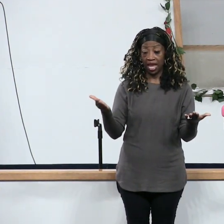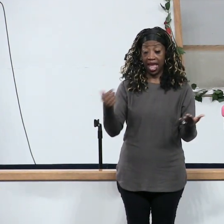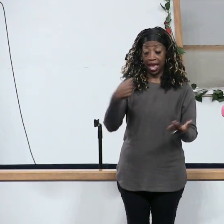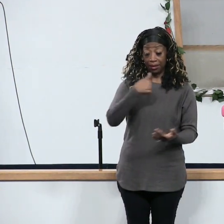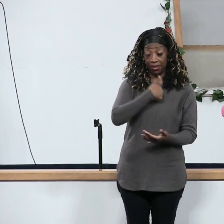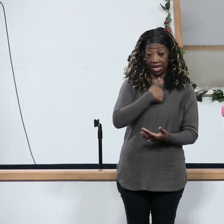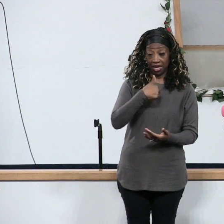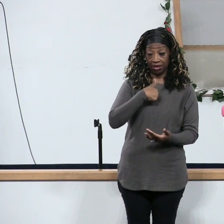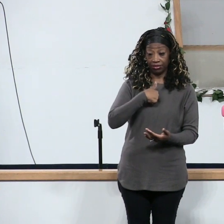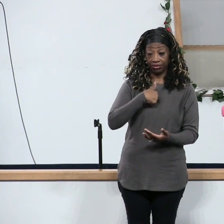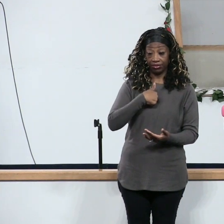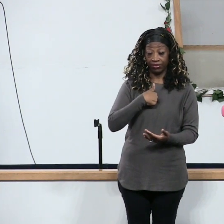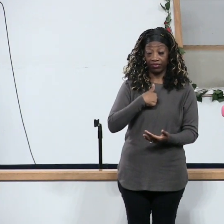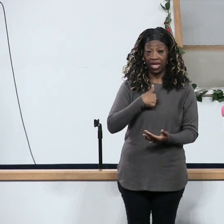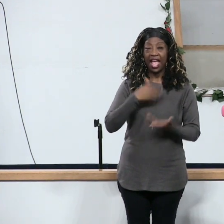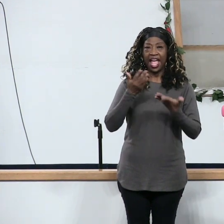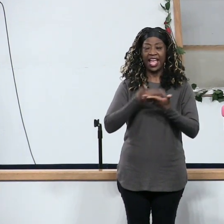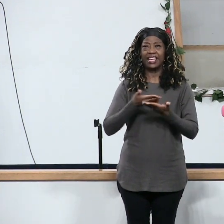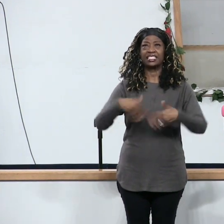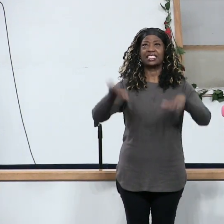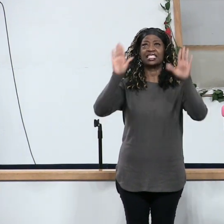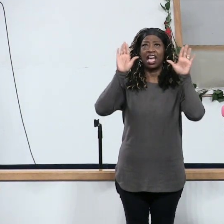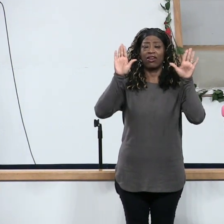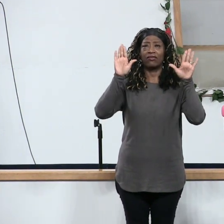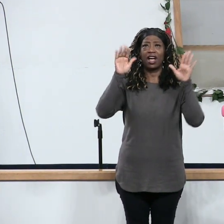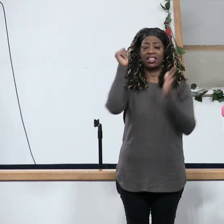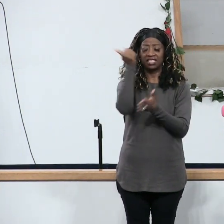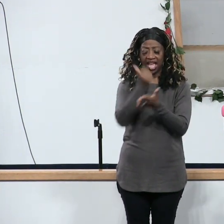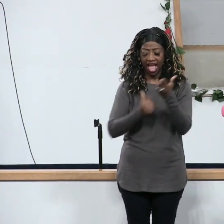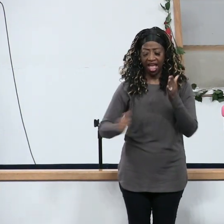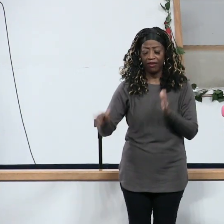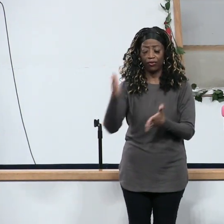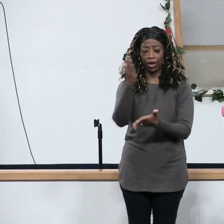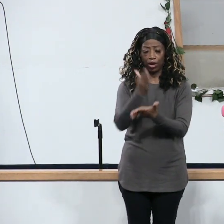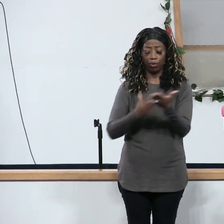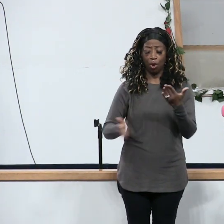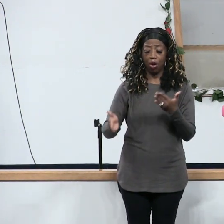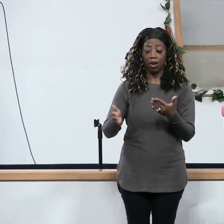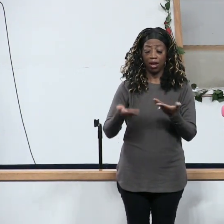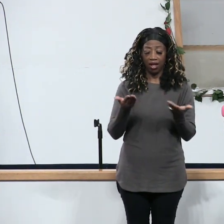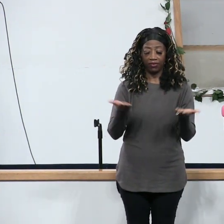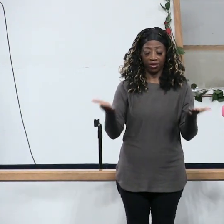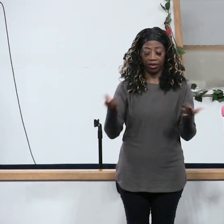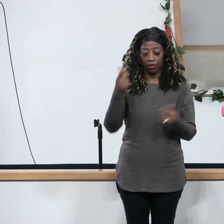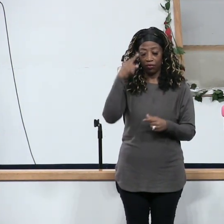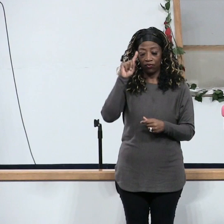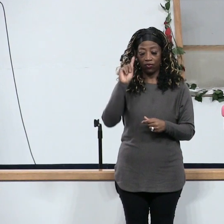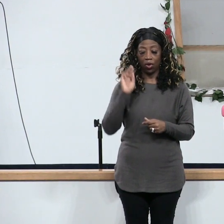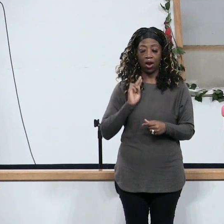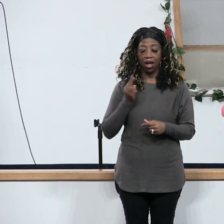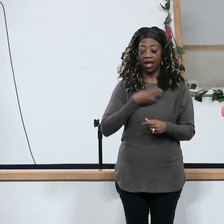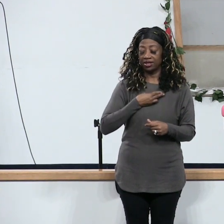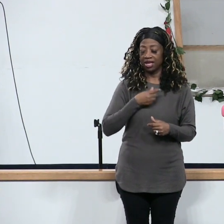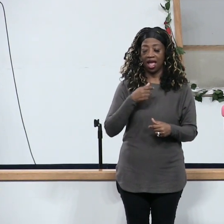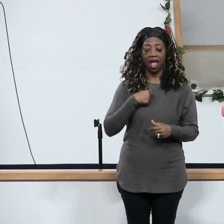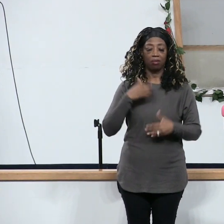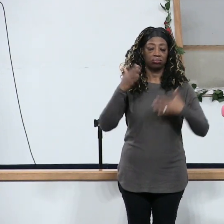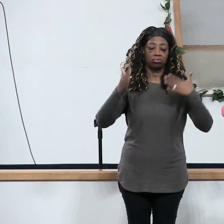me. He sacrificed every part of him for us. And I am so